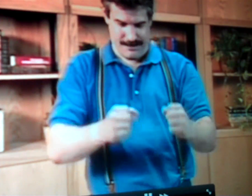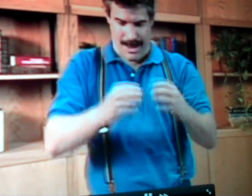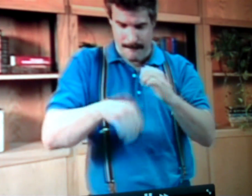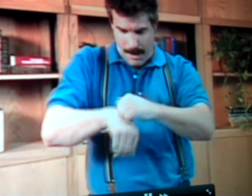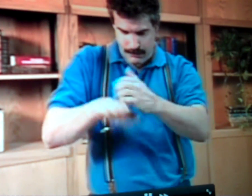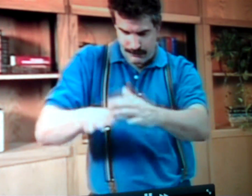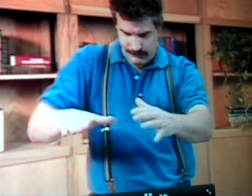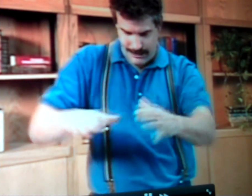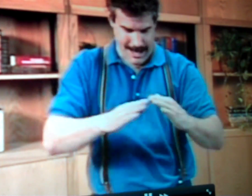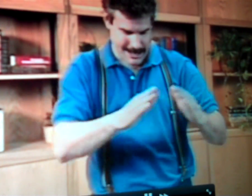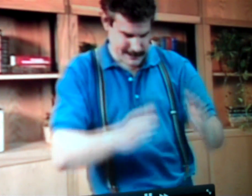I would set them up